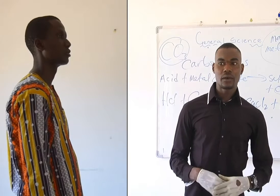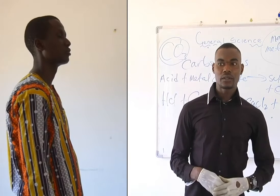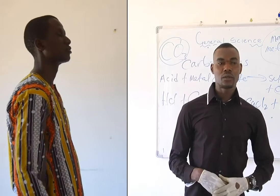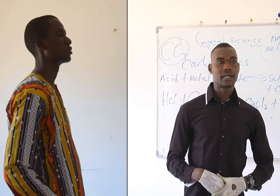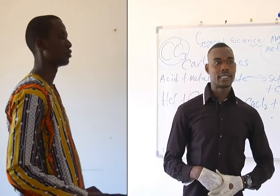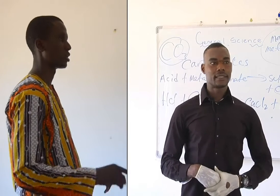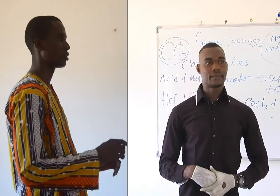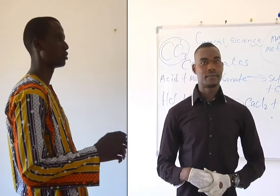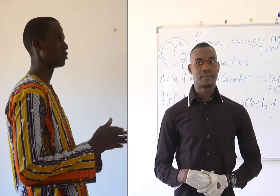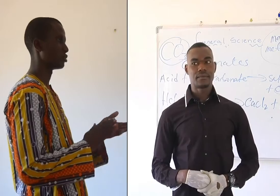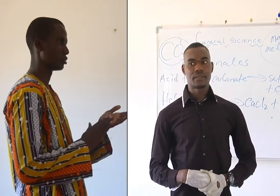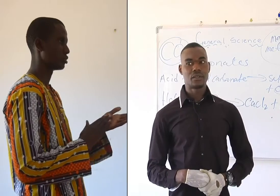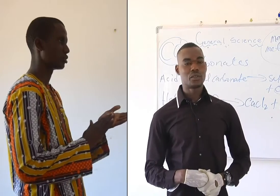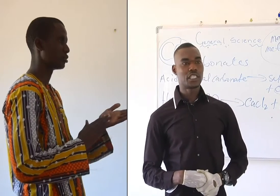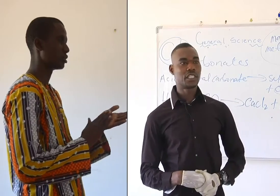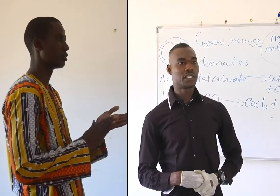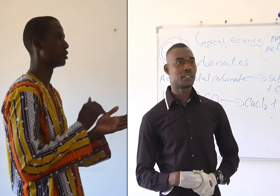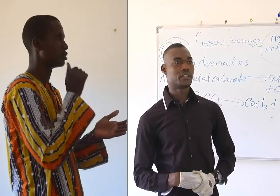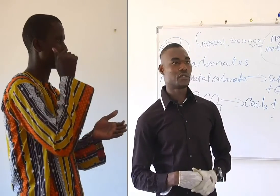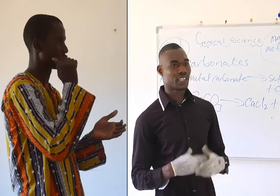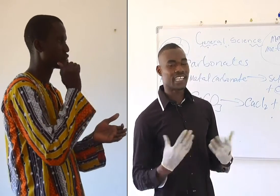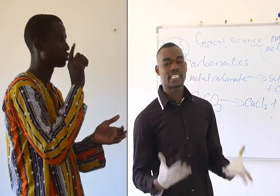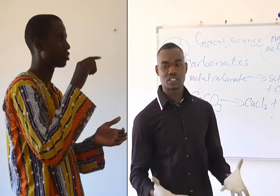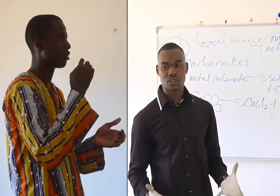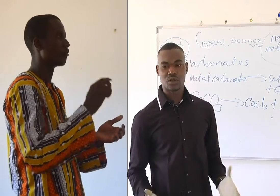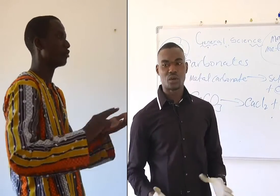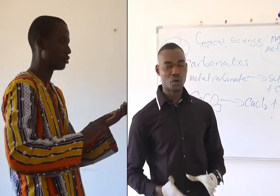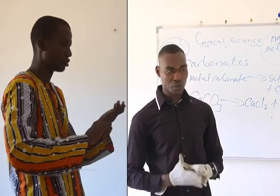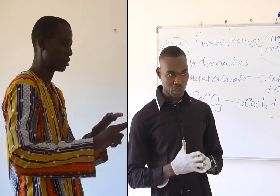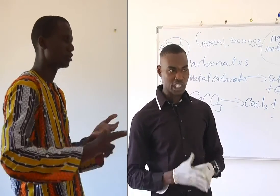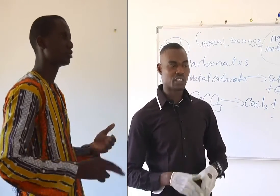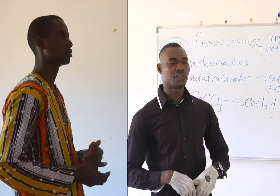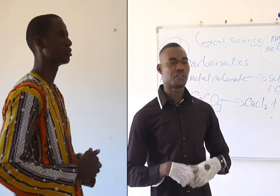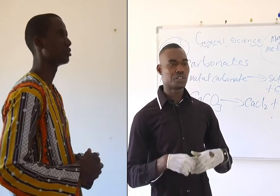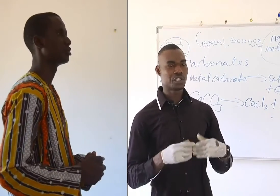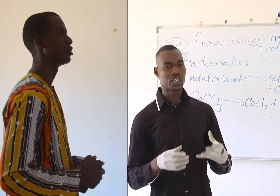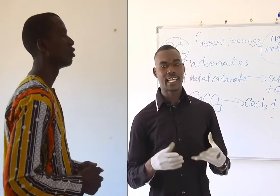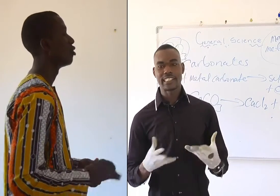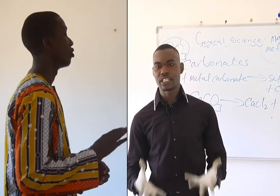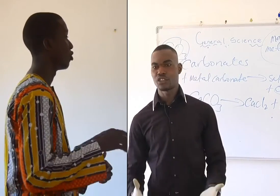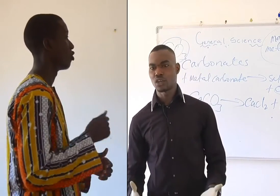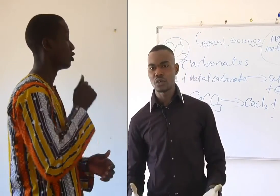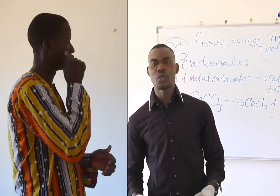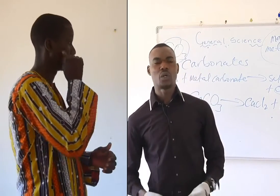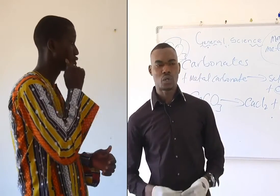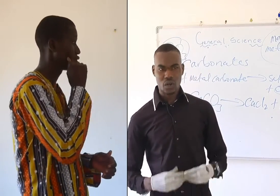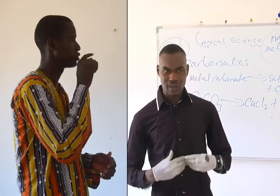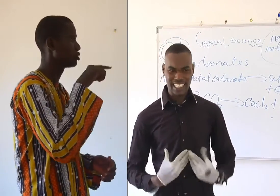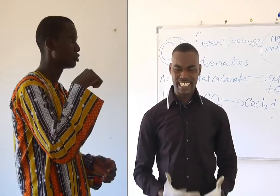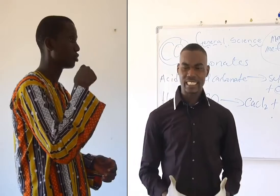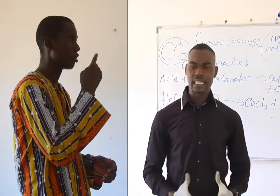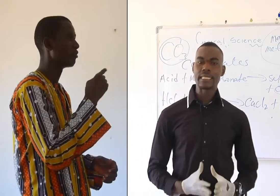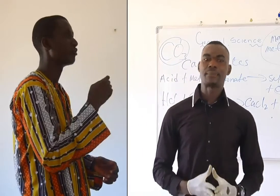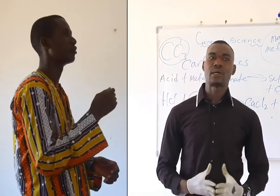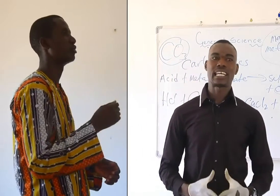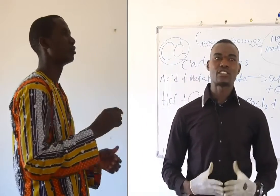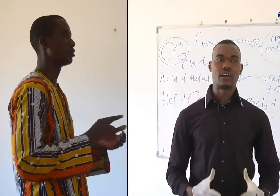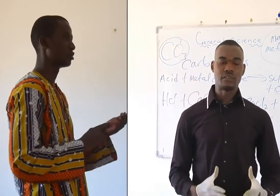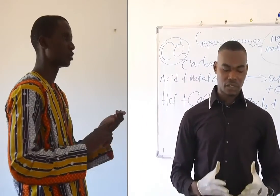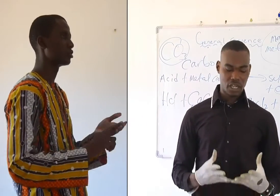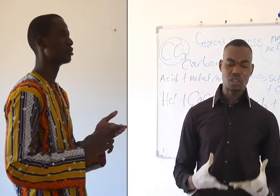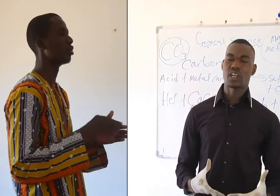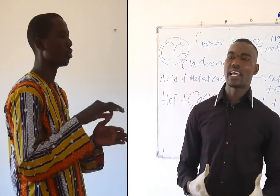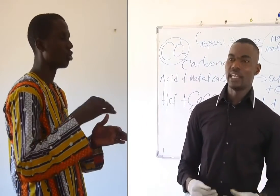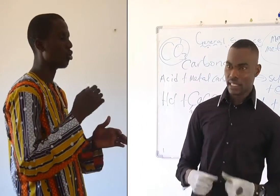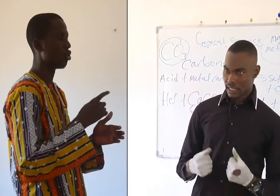We are going to look at using neutralization or uses of neutralization, or one can say importance